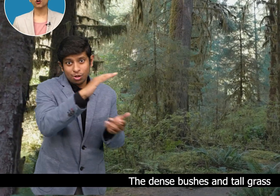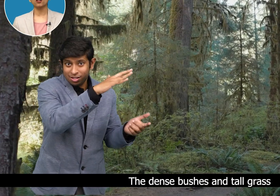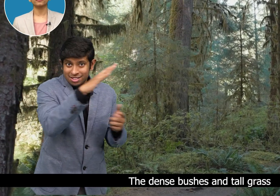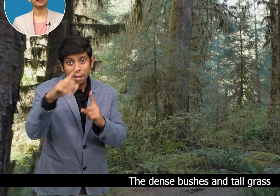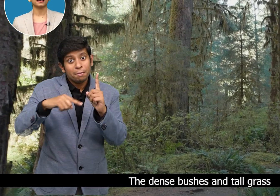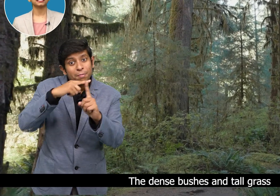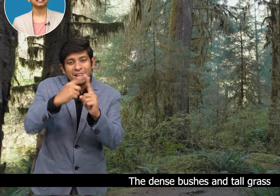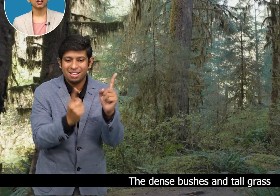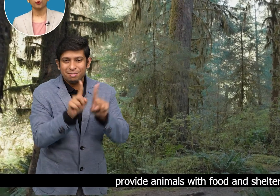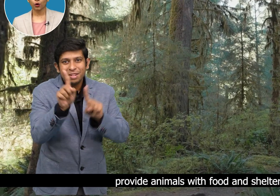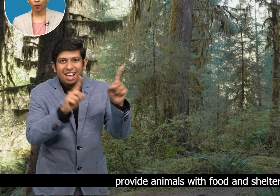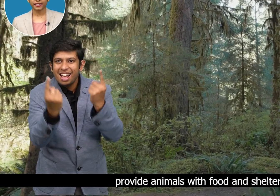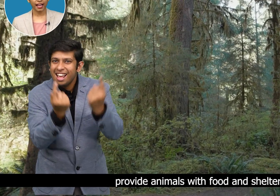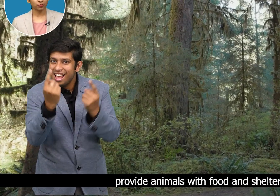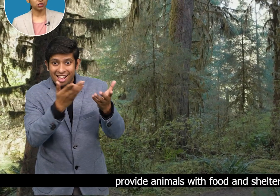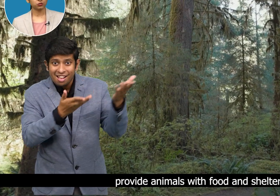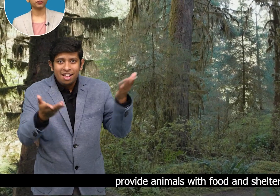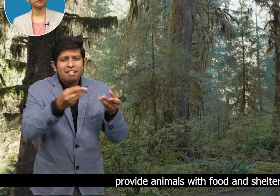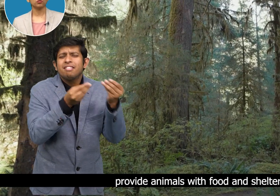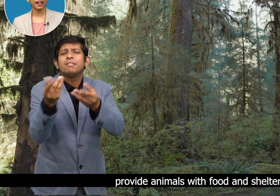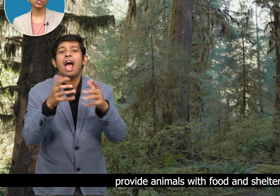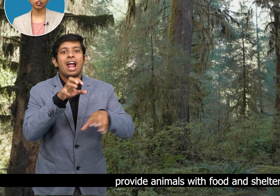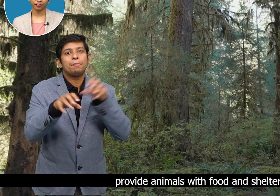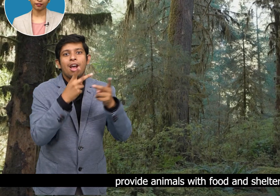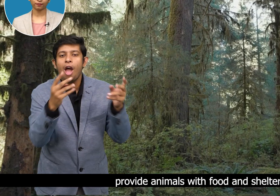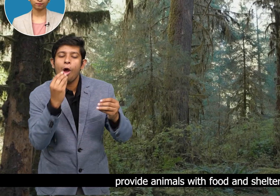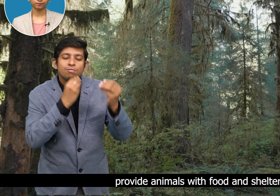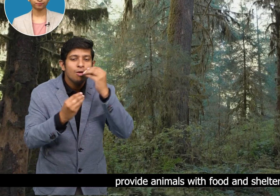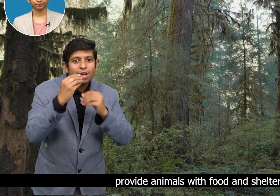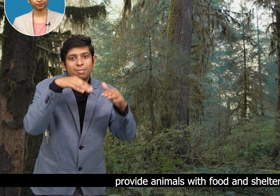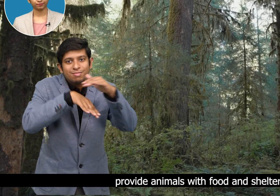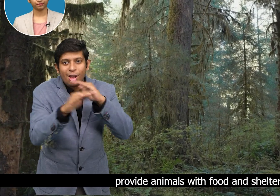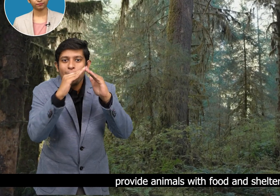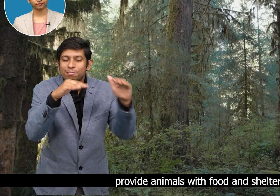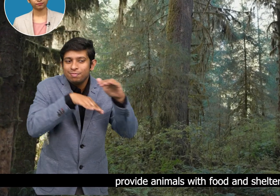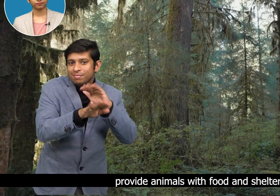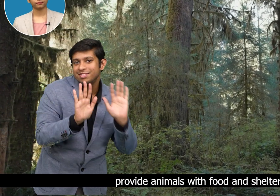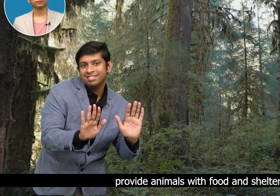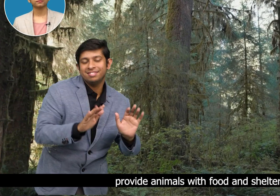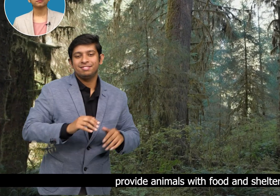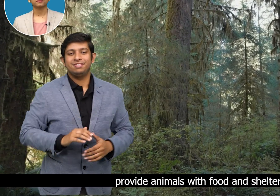and tall grass provide animals with food and shelter.